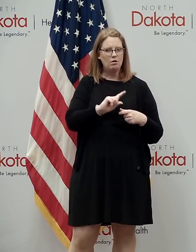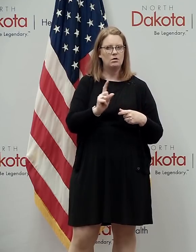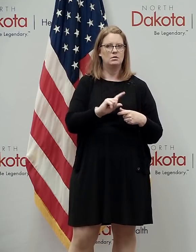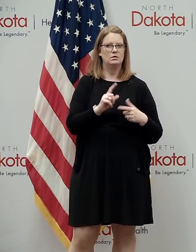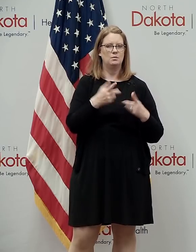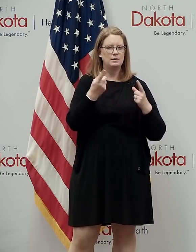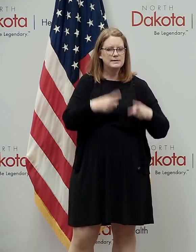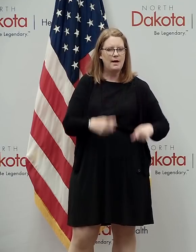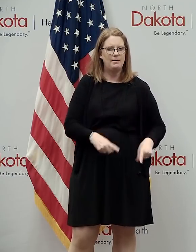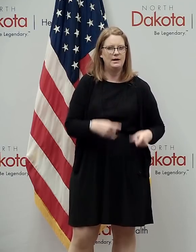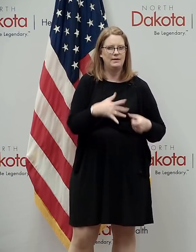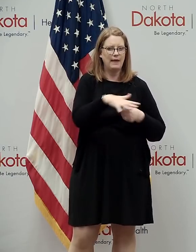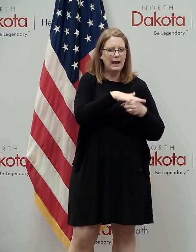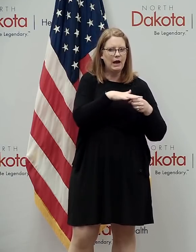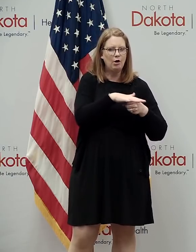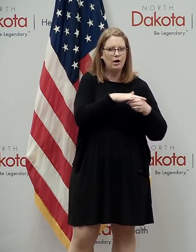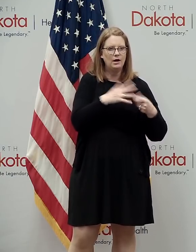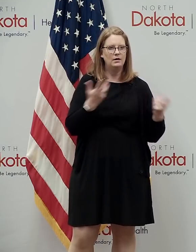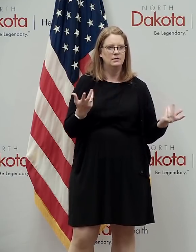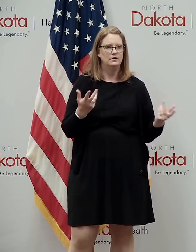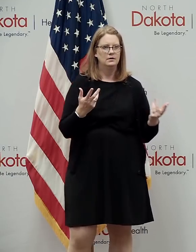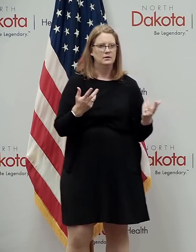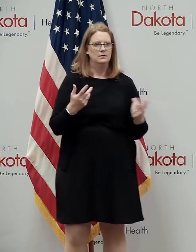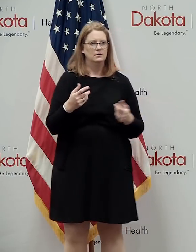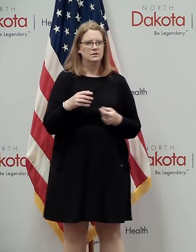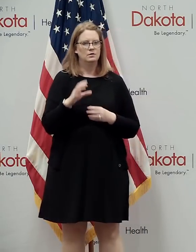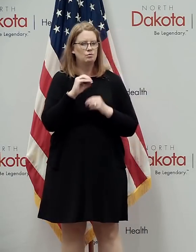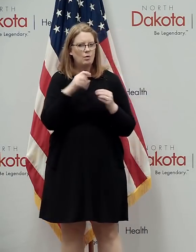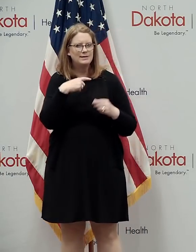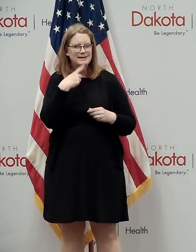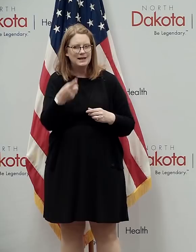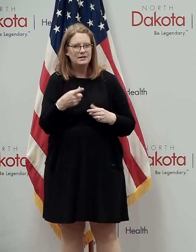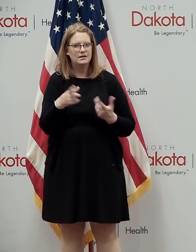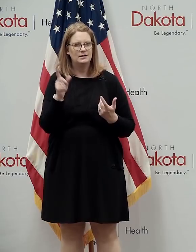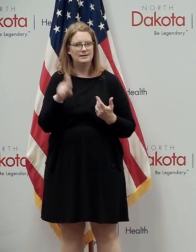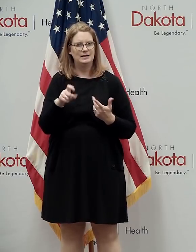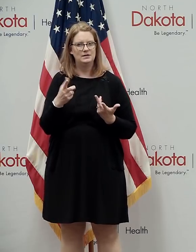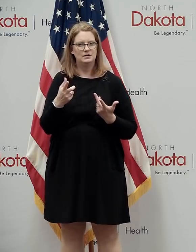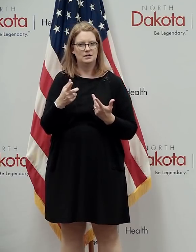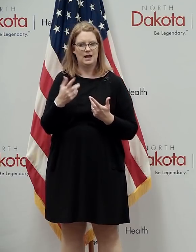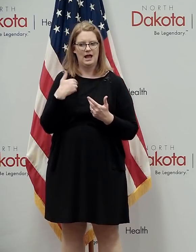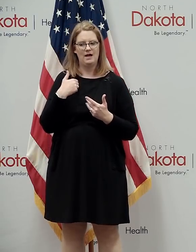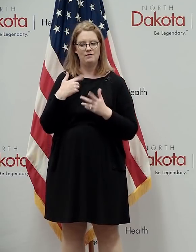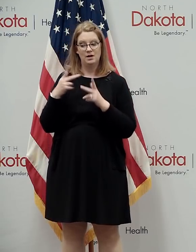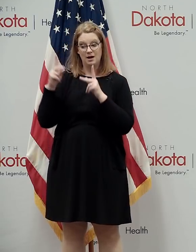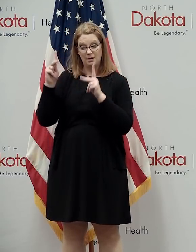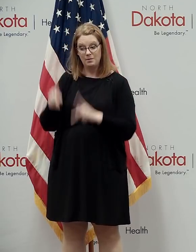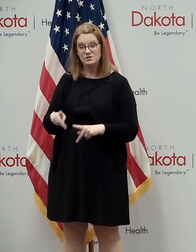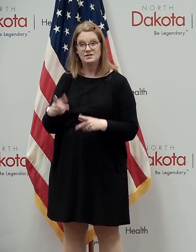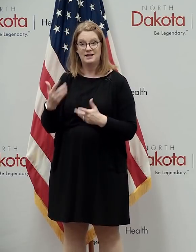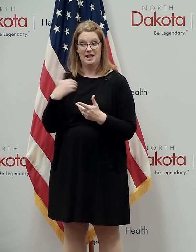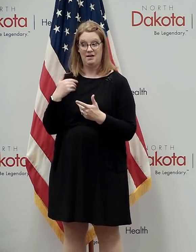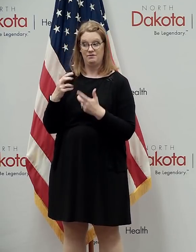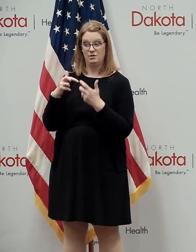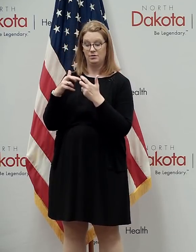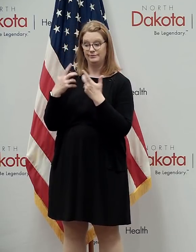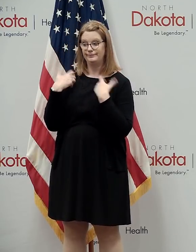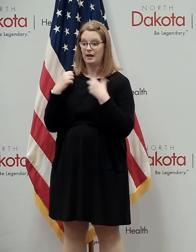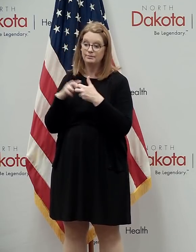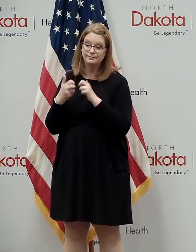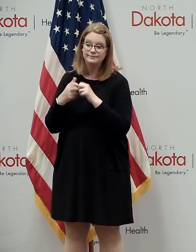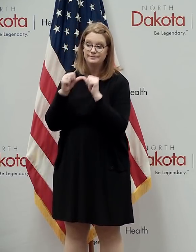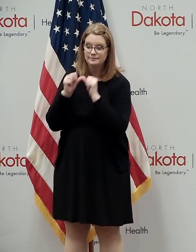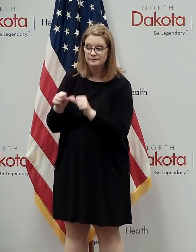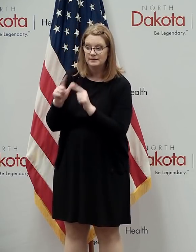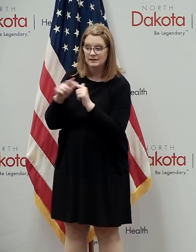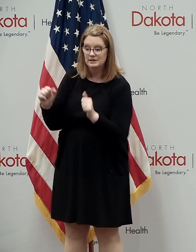know, nobody is saying that we should put a vulnerable adult or a vulnerable student back into a school building. That's why, again, we have to reinvent the approaches. But